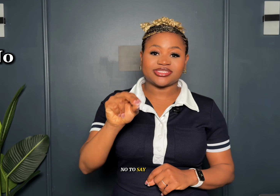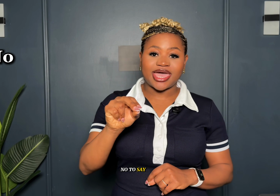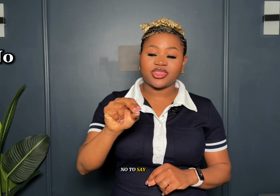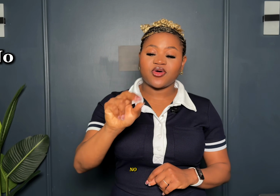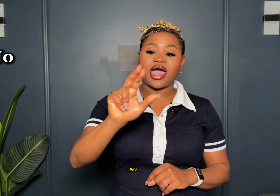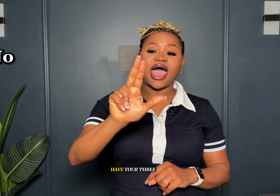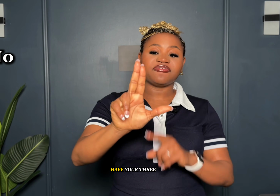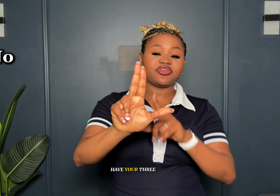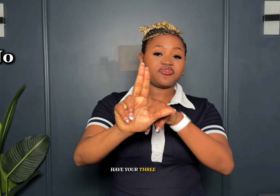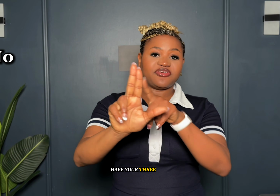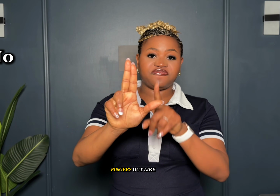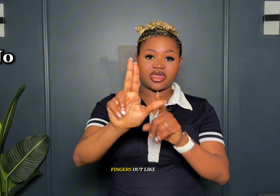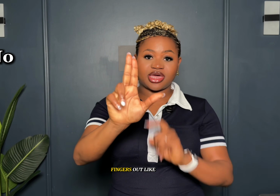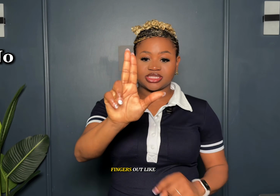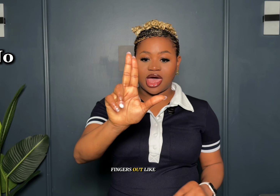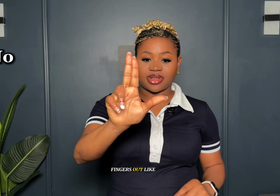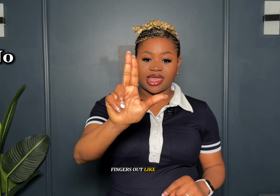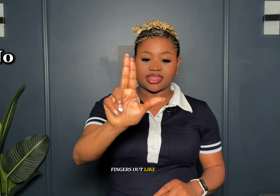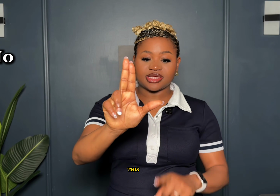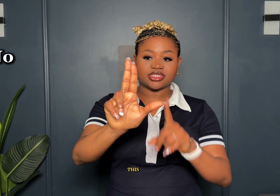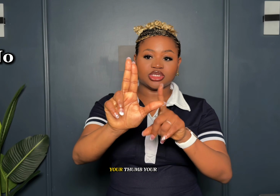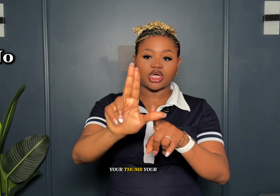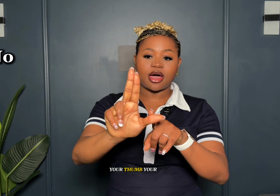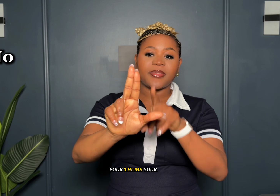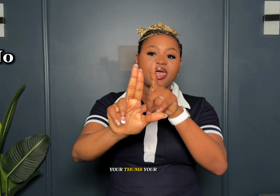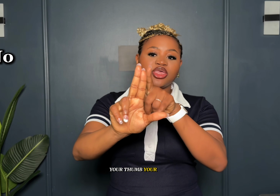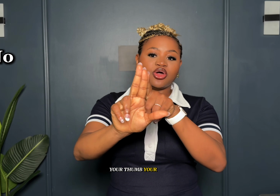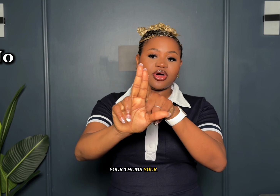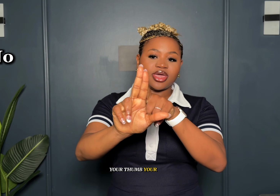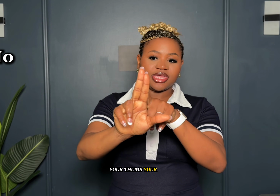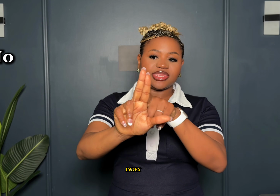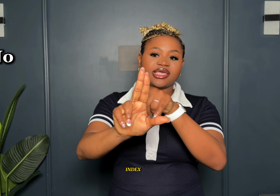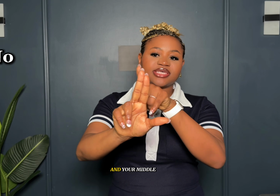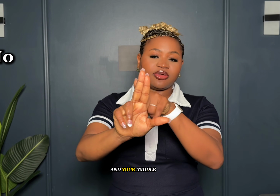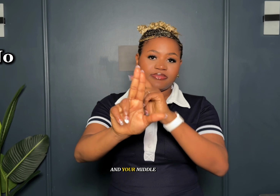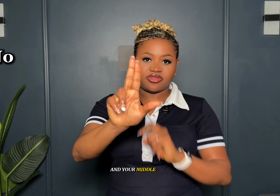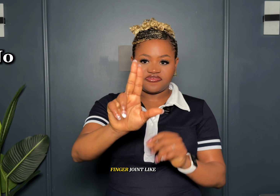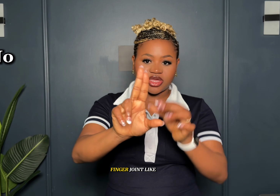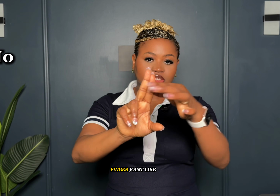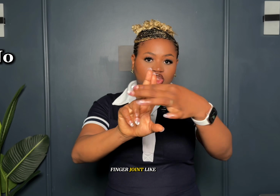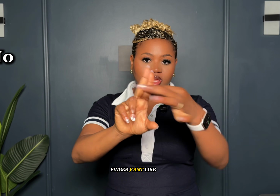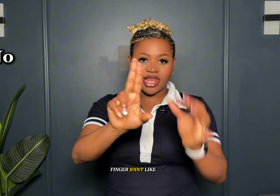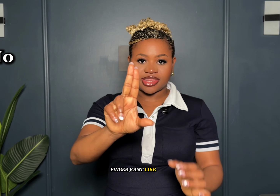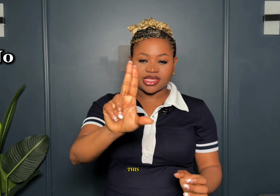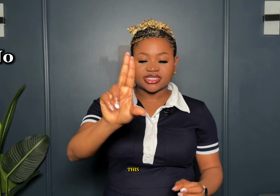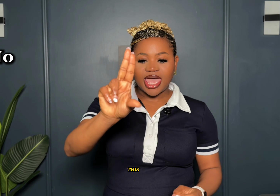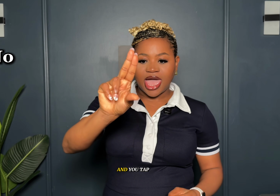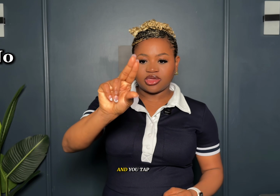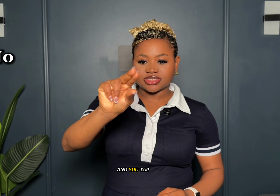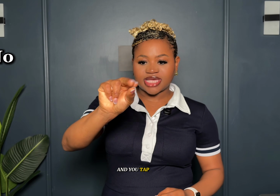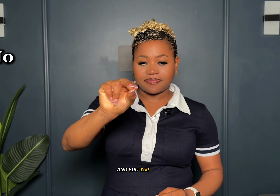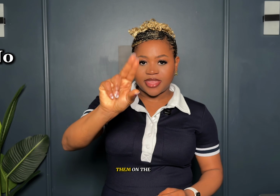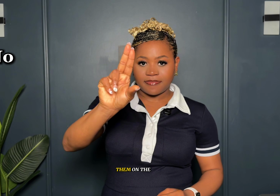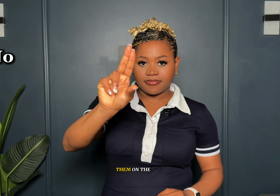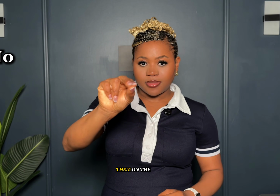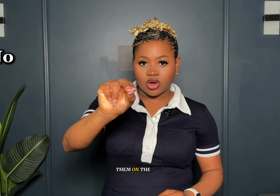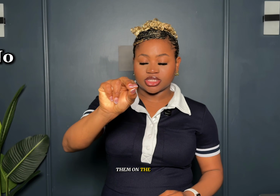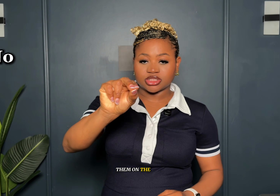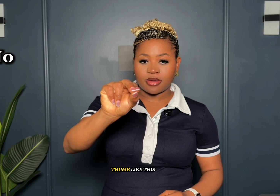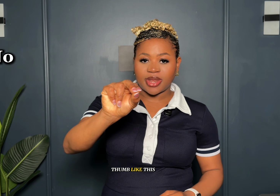sign no, have your three fingers out like this, your thumb, your index, and your middle finger joined like this, and you tap them on the thumb like